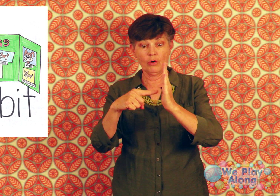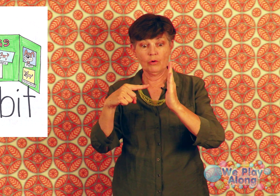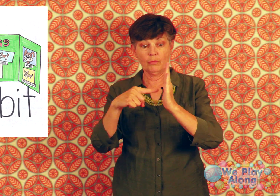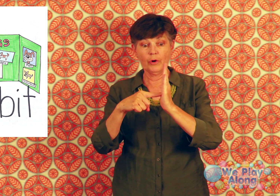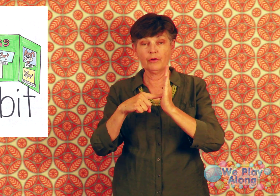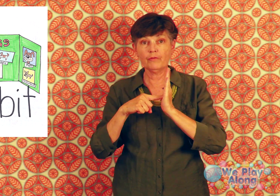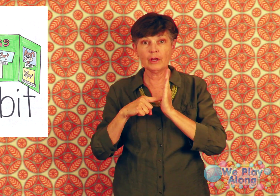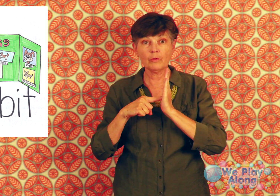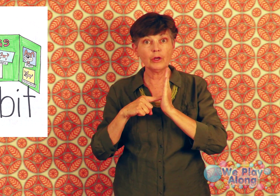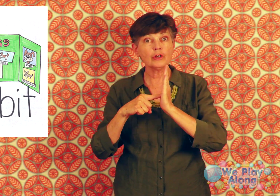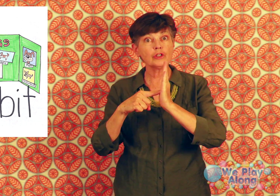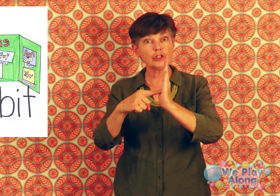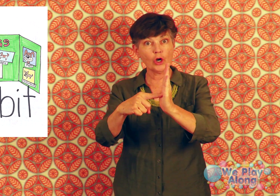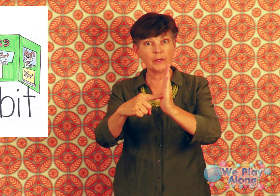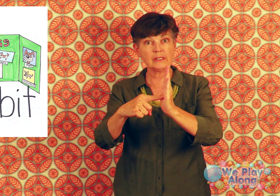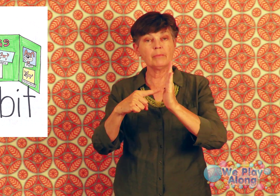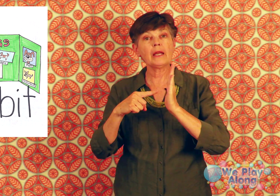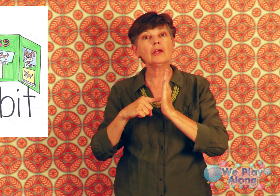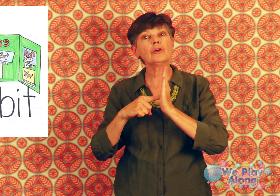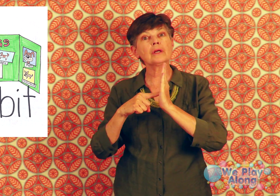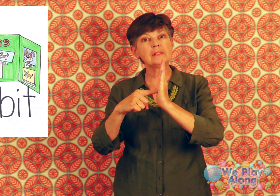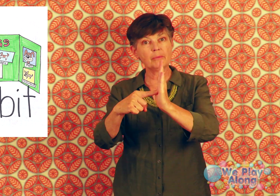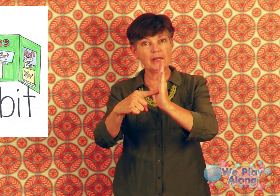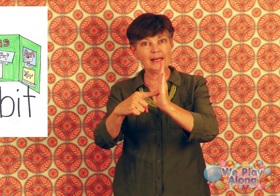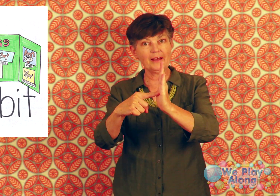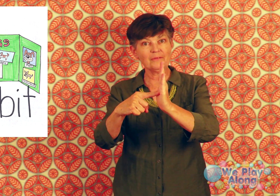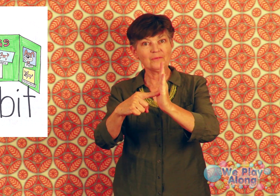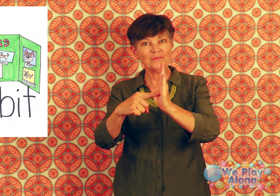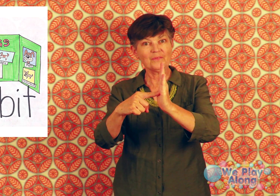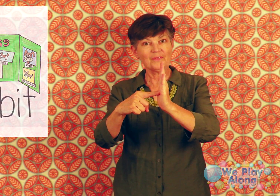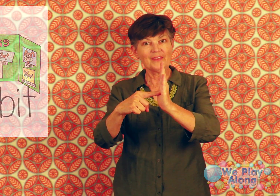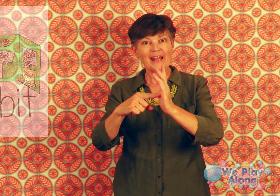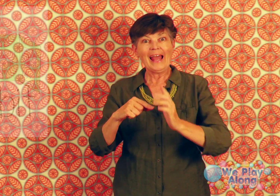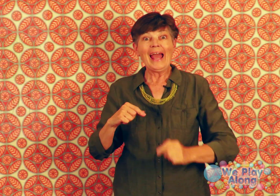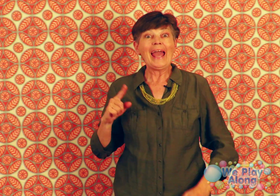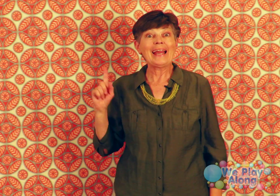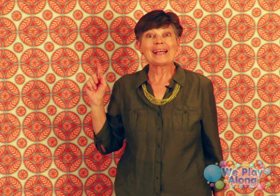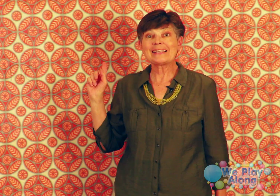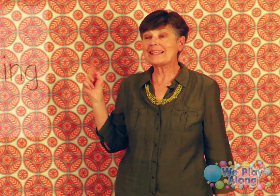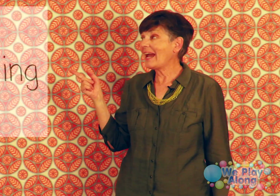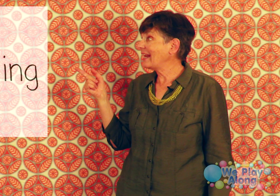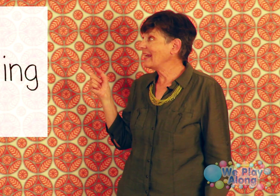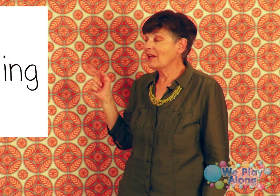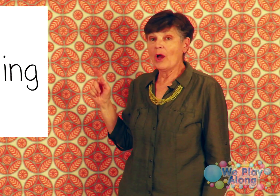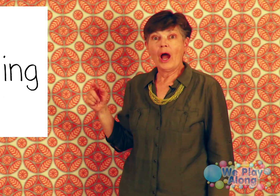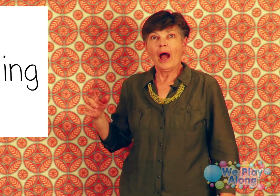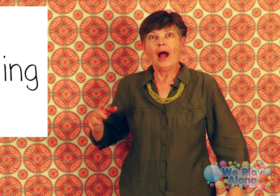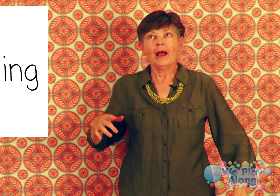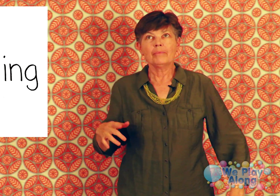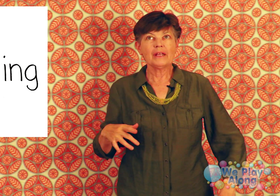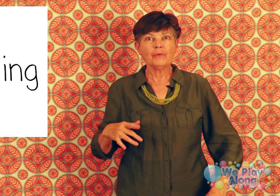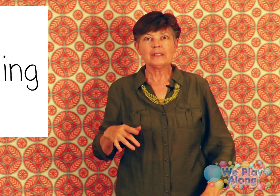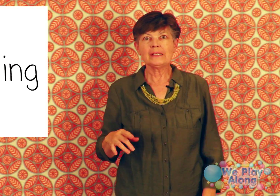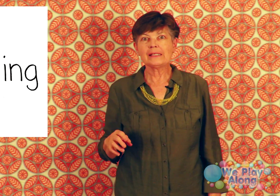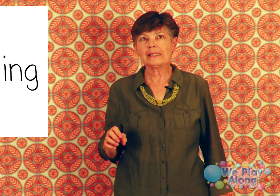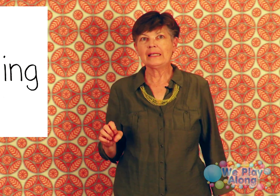show. Pointer finger where you're showing somebody, you're exhibiting it. And exciting, I believe we did this in